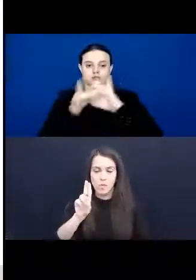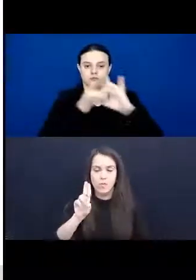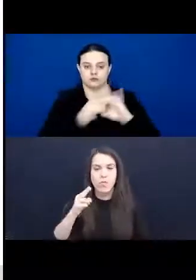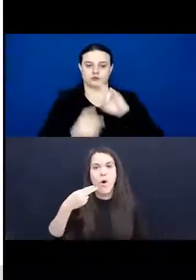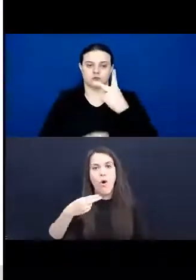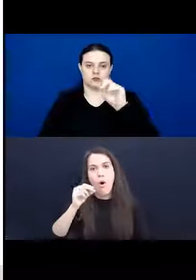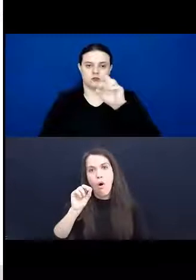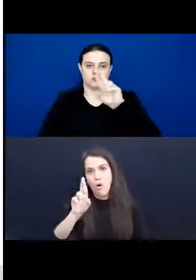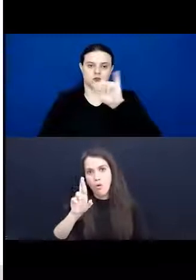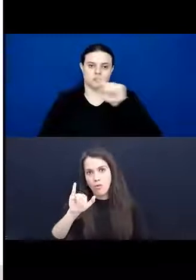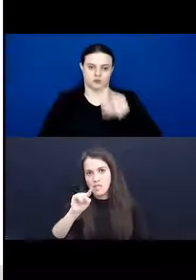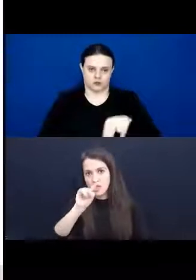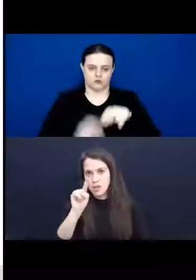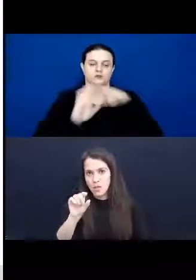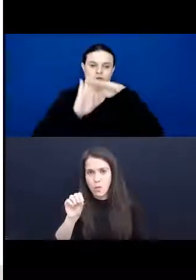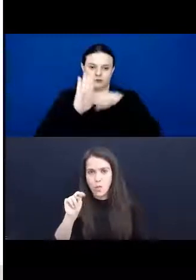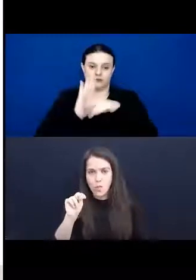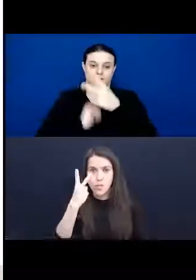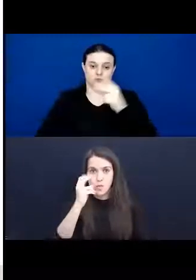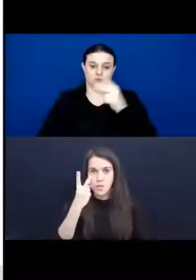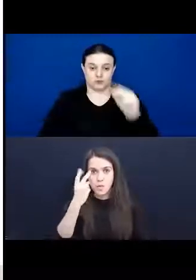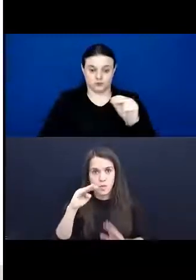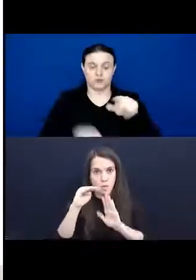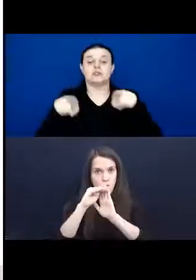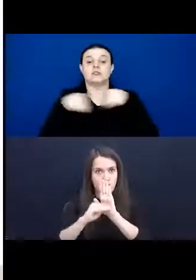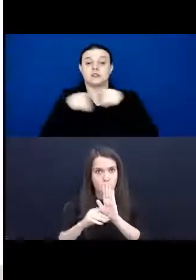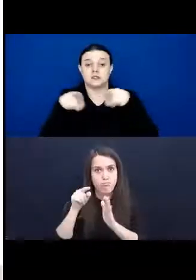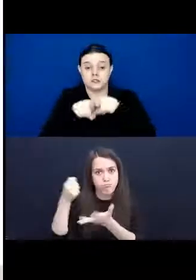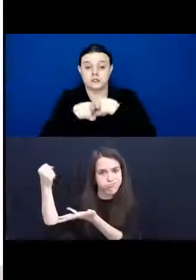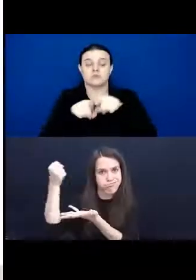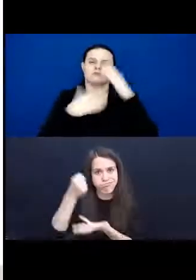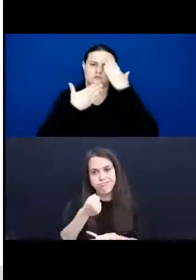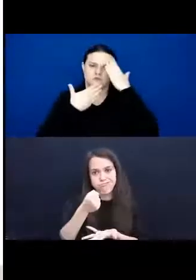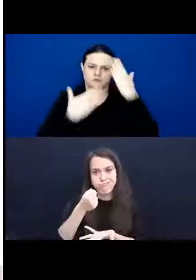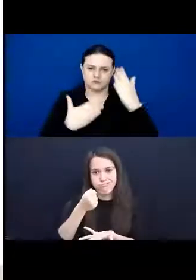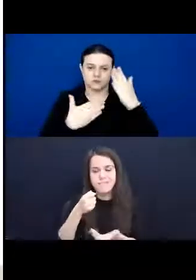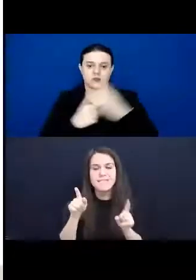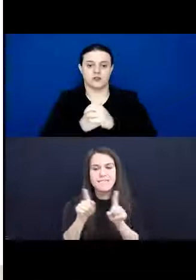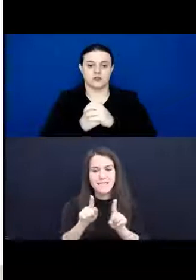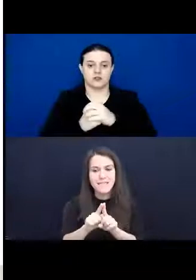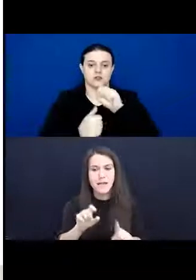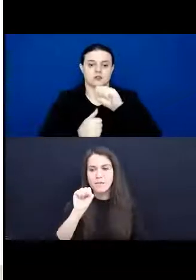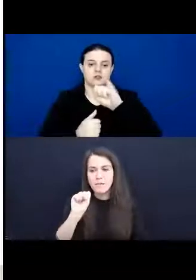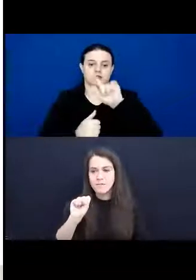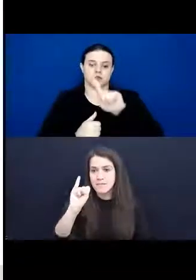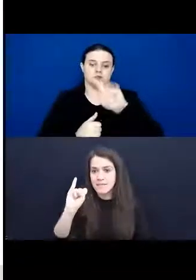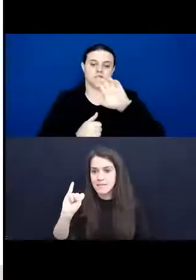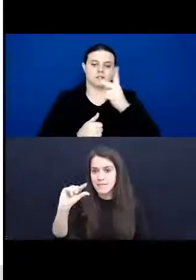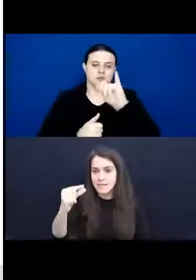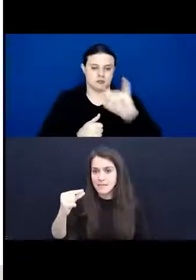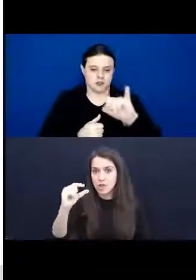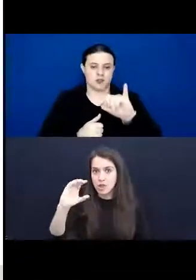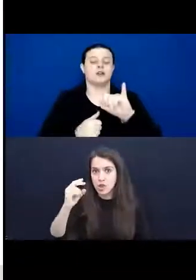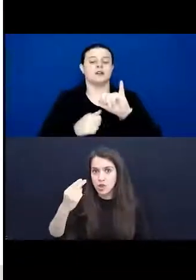2020 program, and I would also like to thank the Suitcase Development Fund